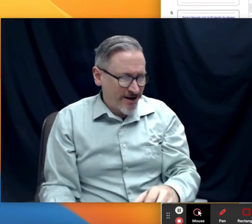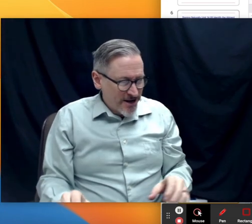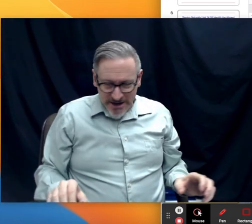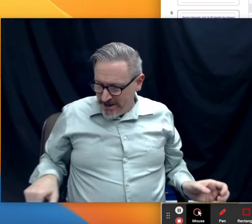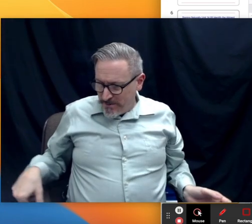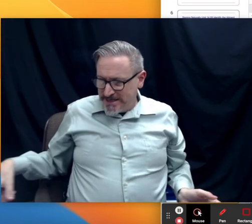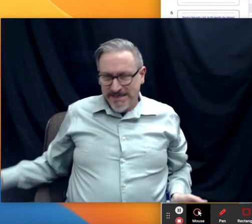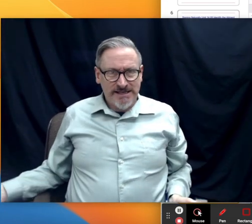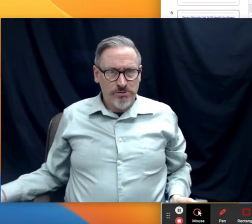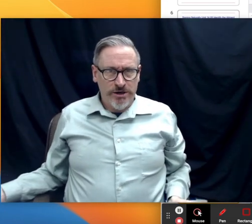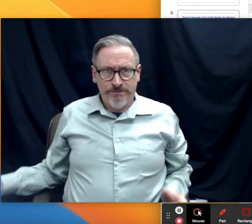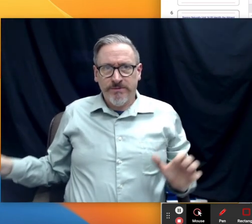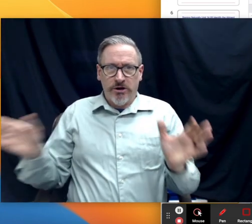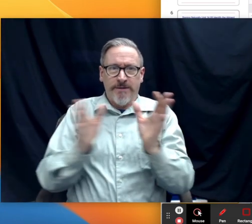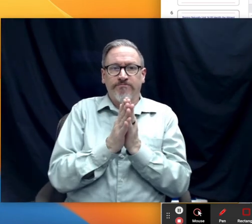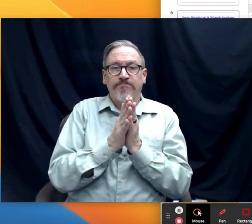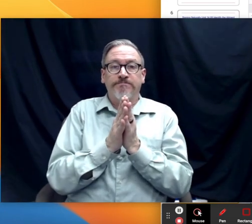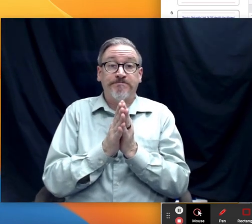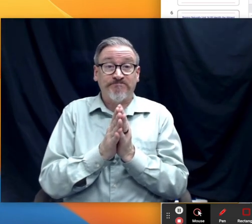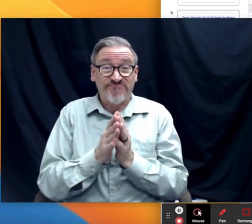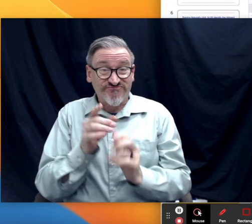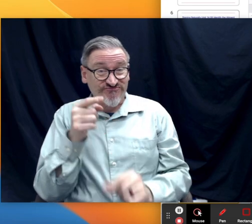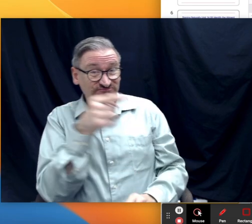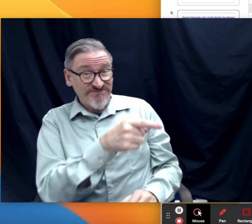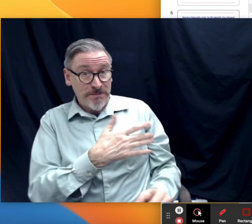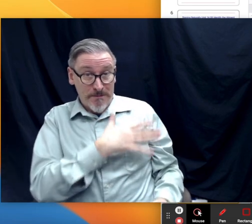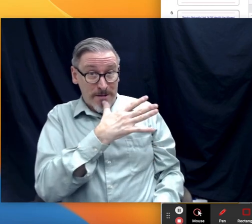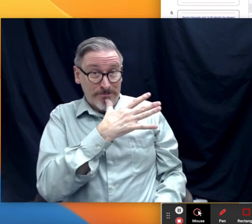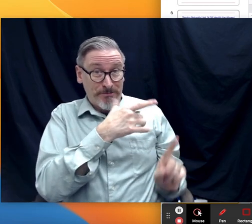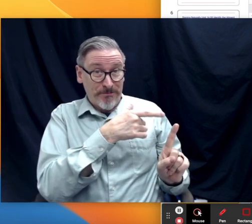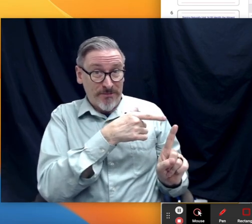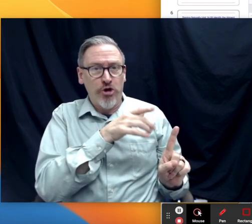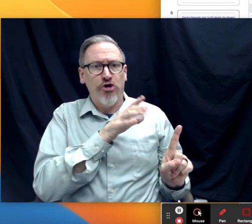Sorry, my desk is weird. Okay.